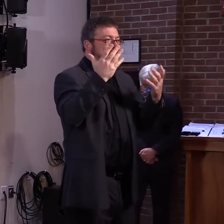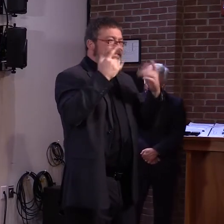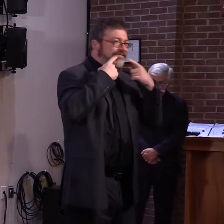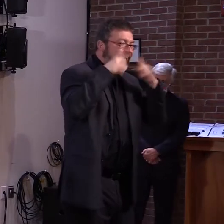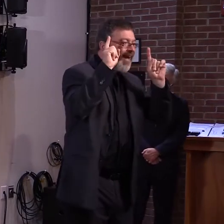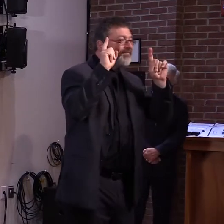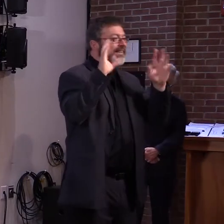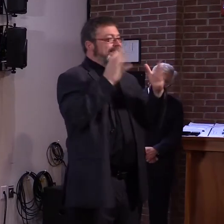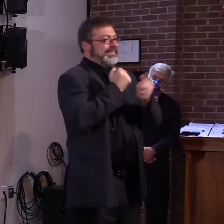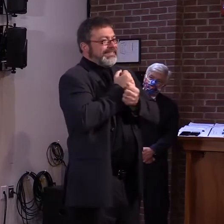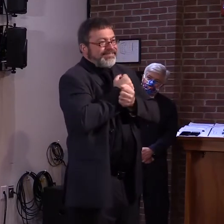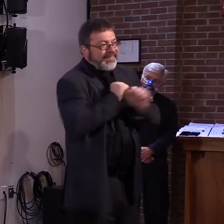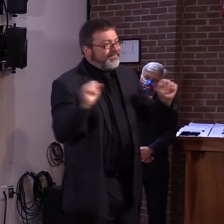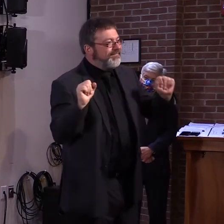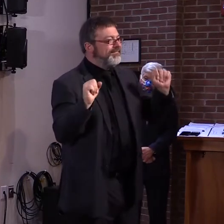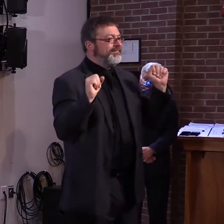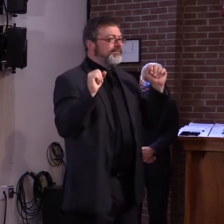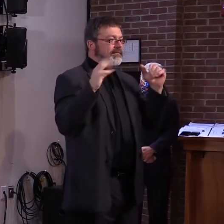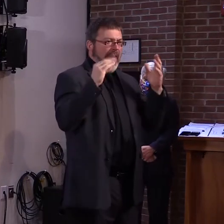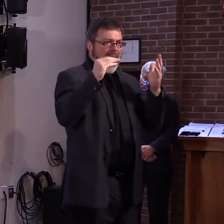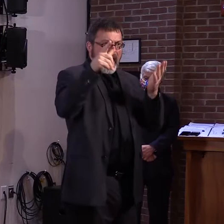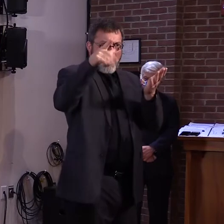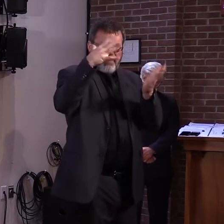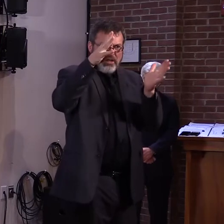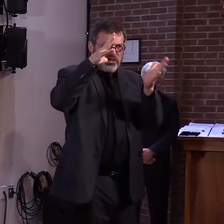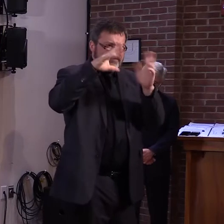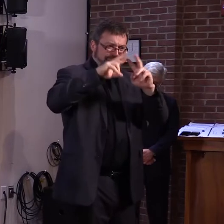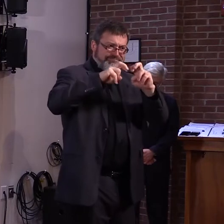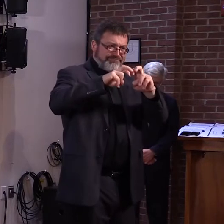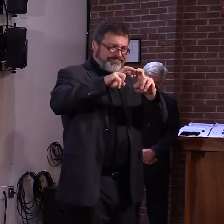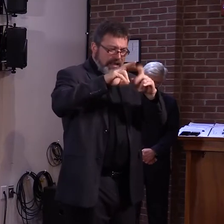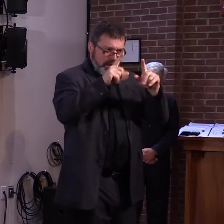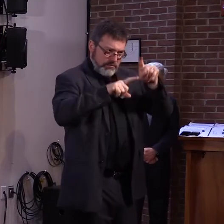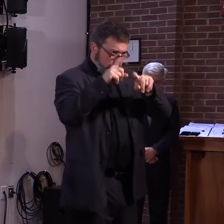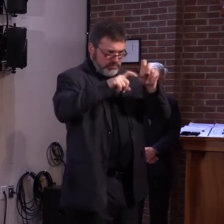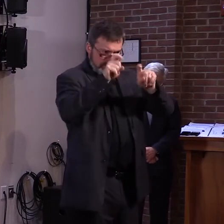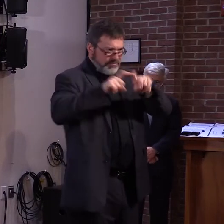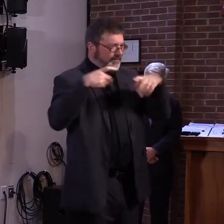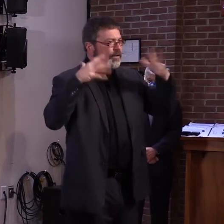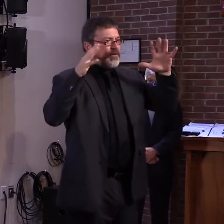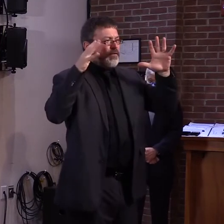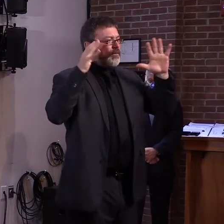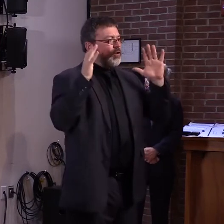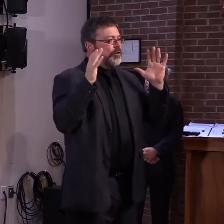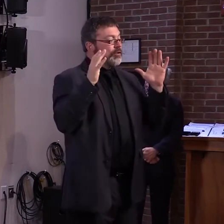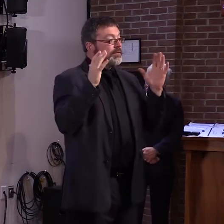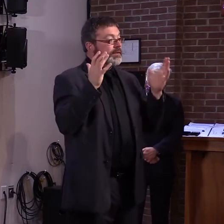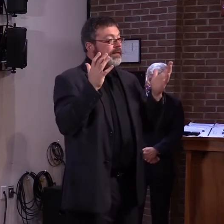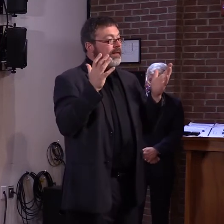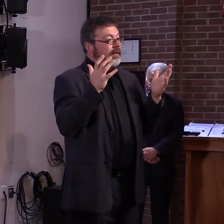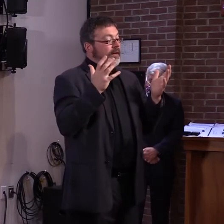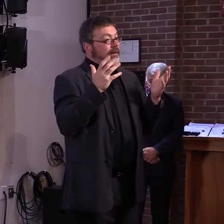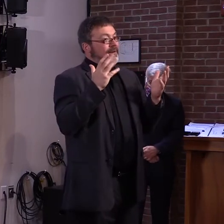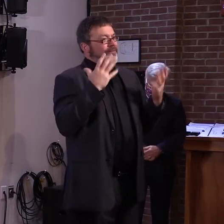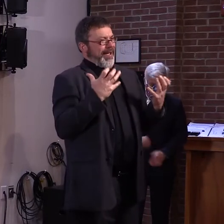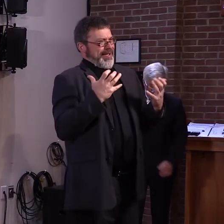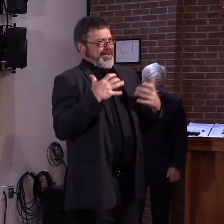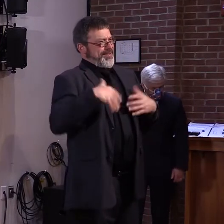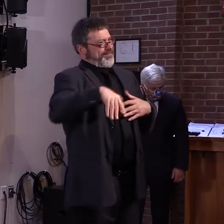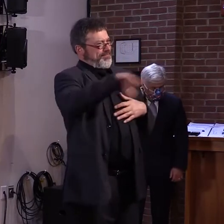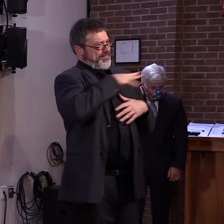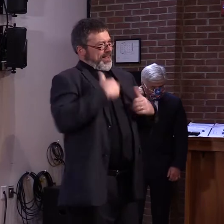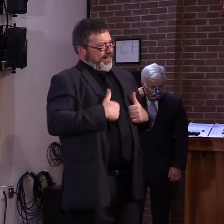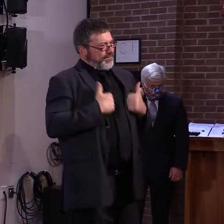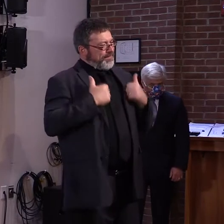and proven, it's going to give us an opportunity to get back to normal. And that's what we all want. We want this to be behind us, not in front of